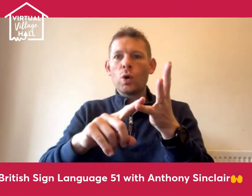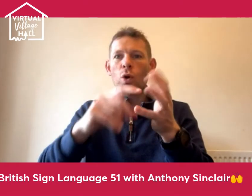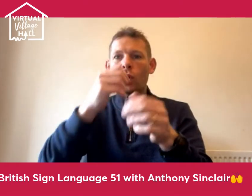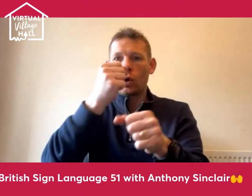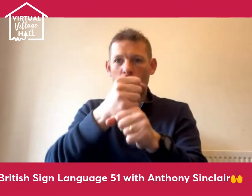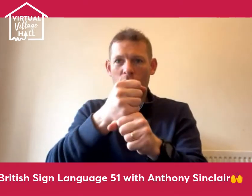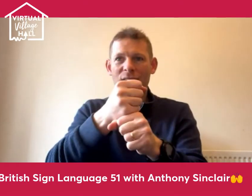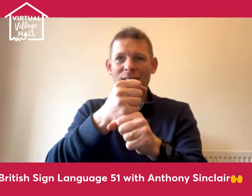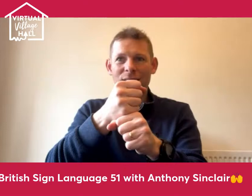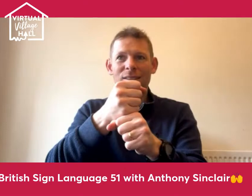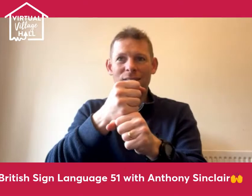August.